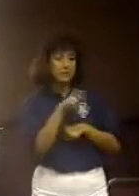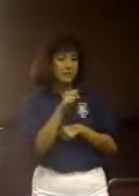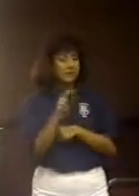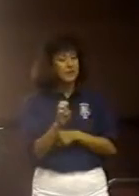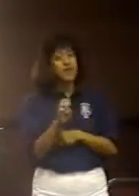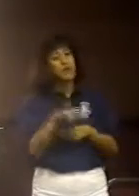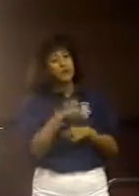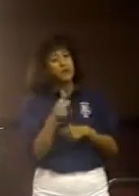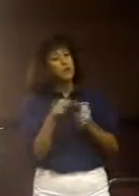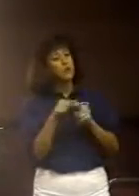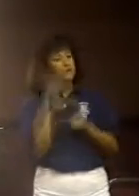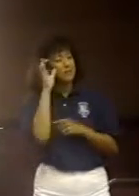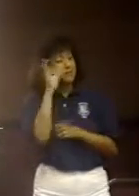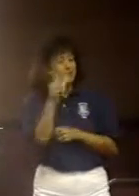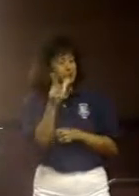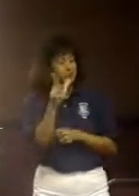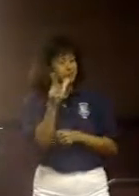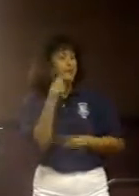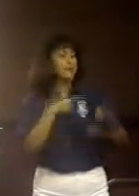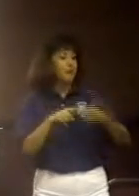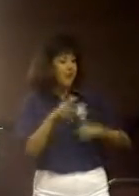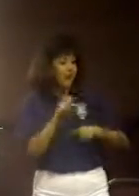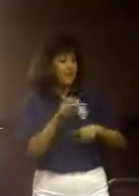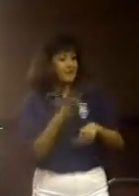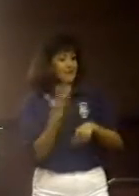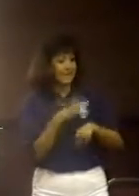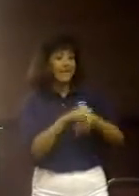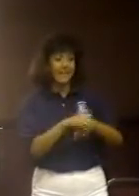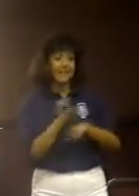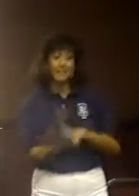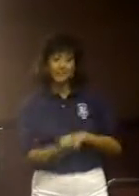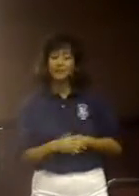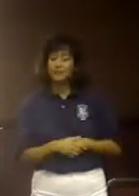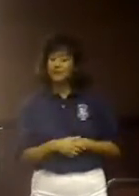words, conceptual signed English.